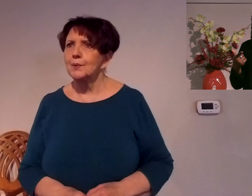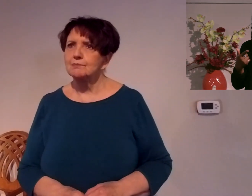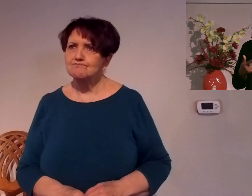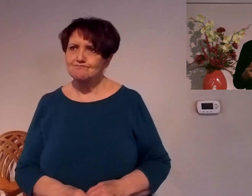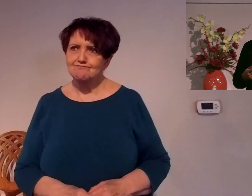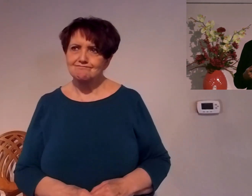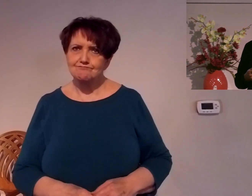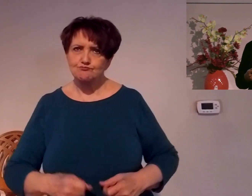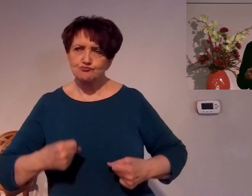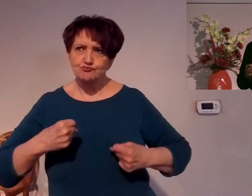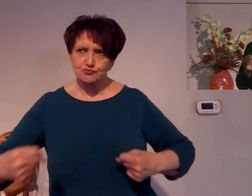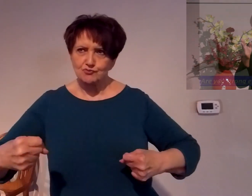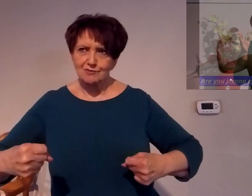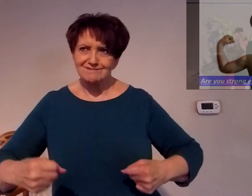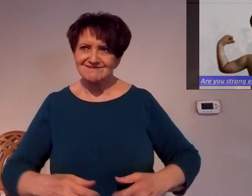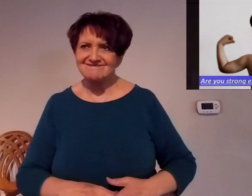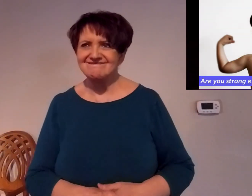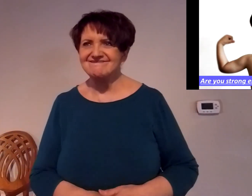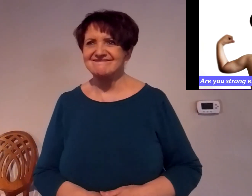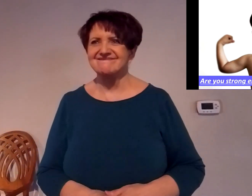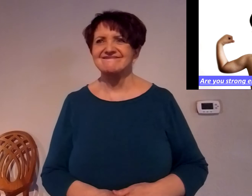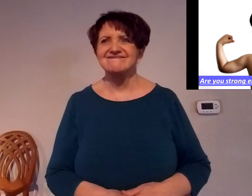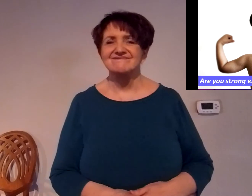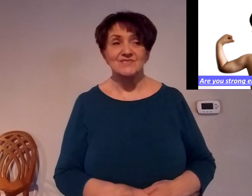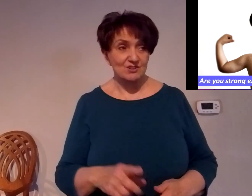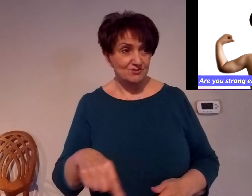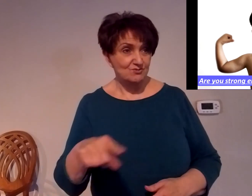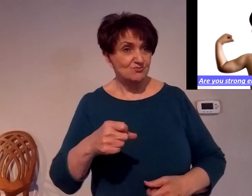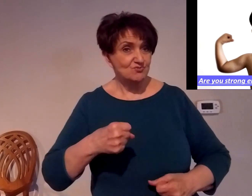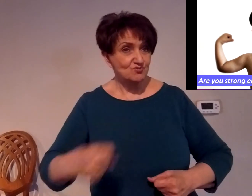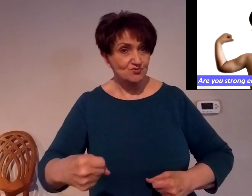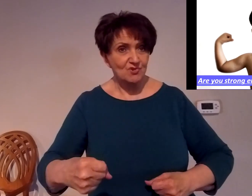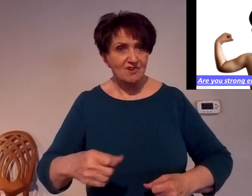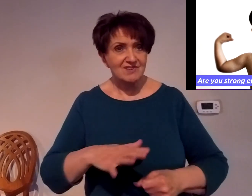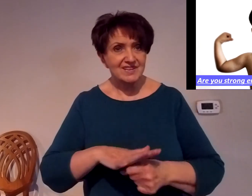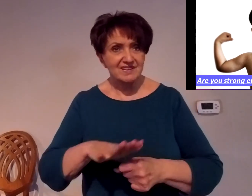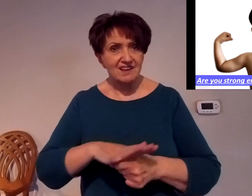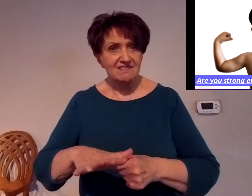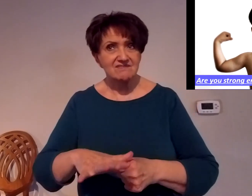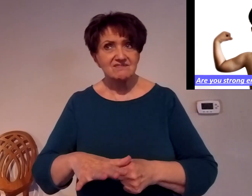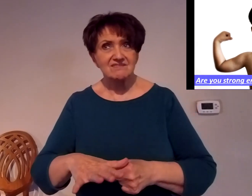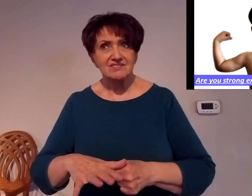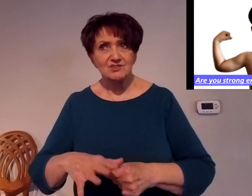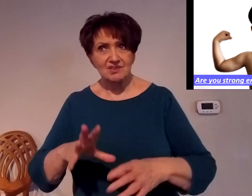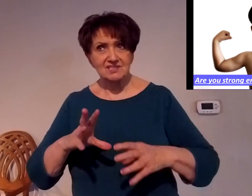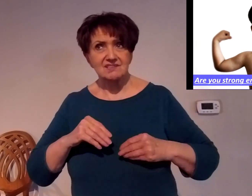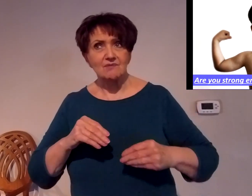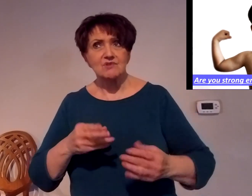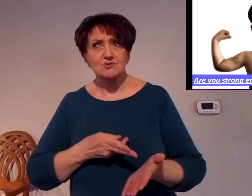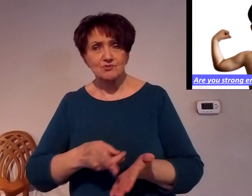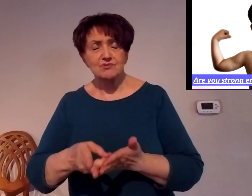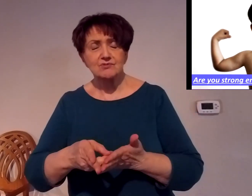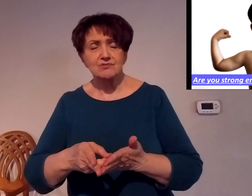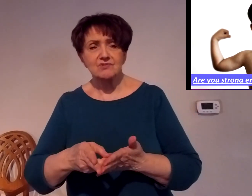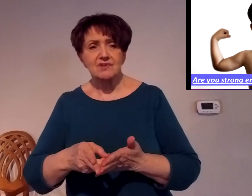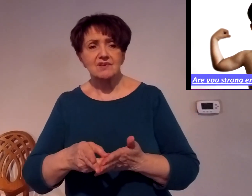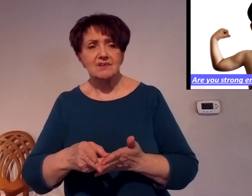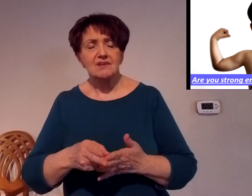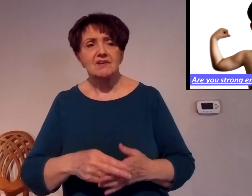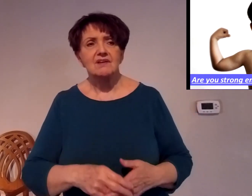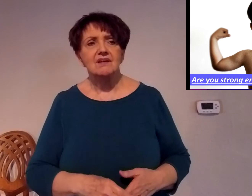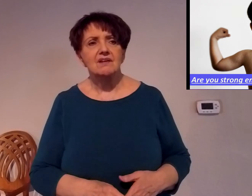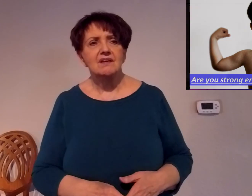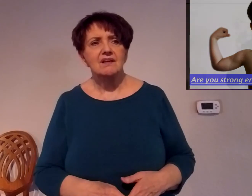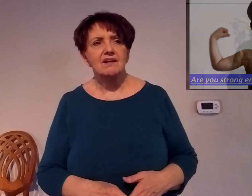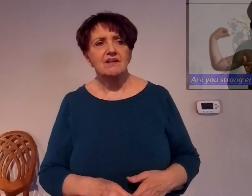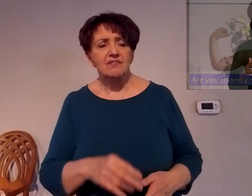So the question is, are you strong enough to stand in the truth when you're in that situation,